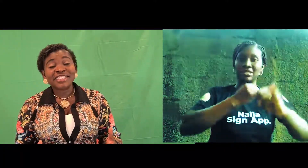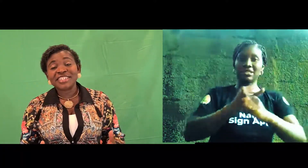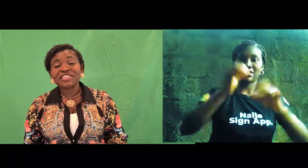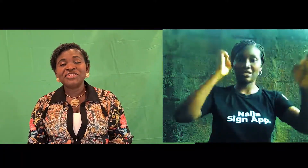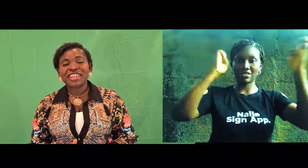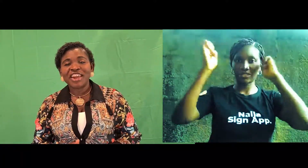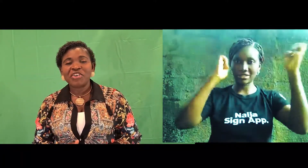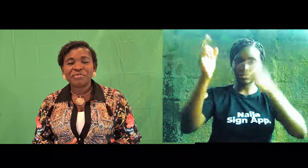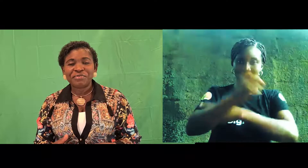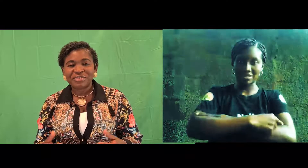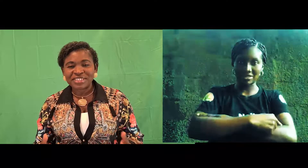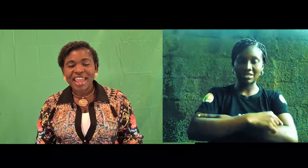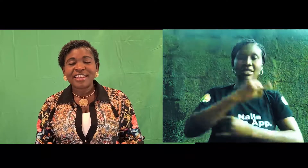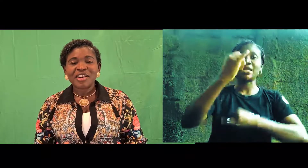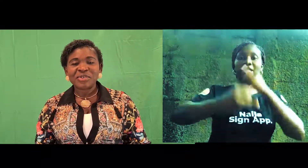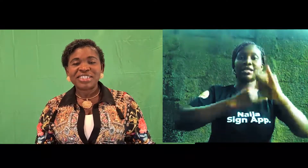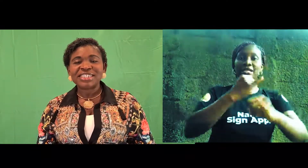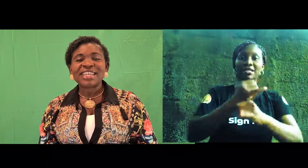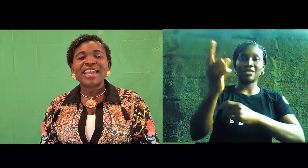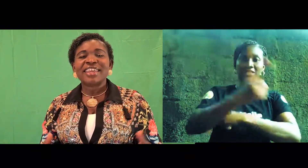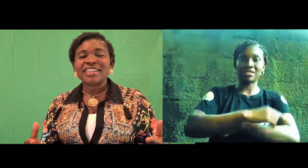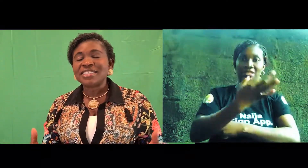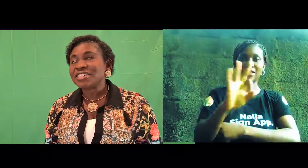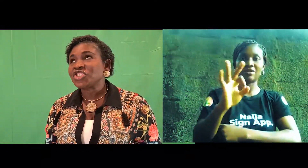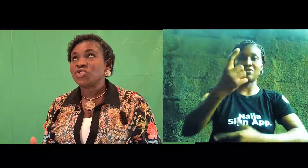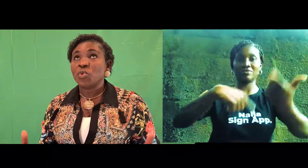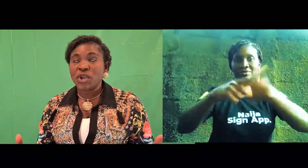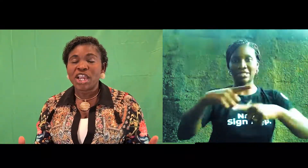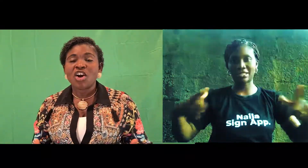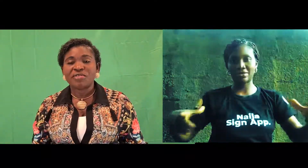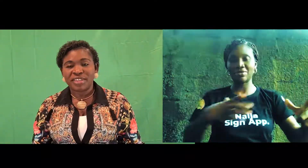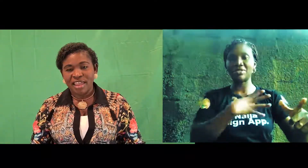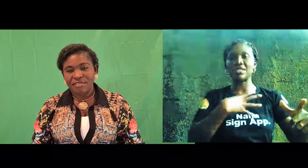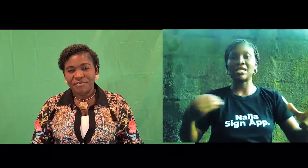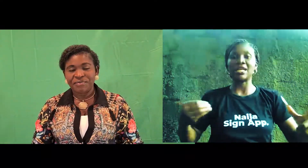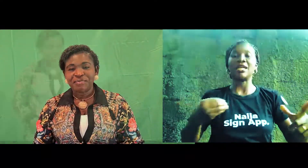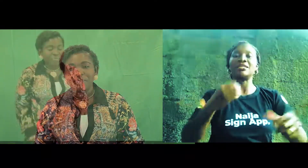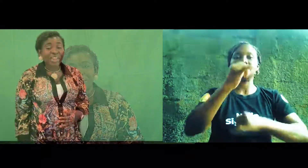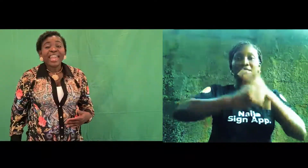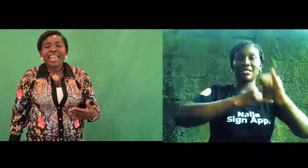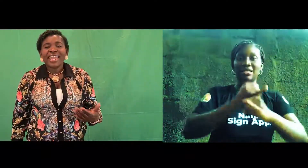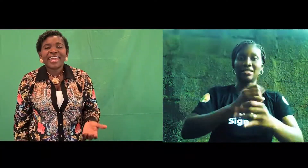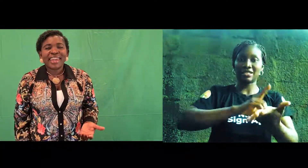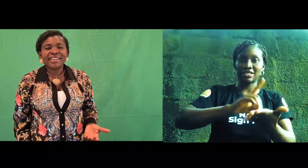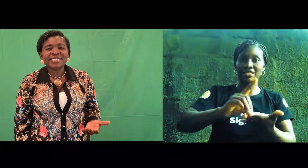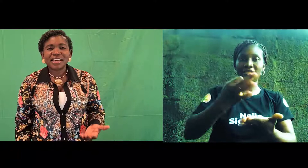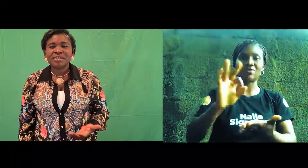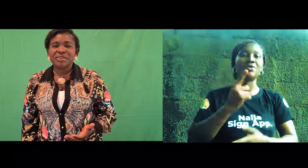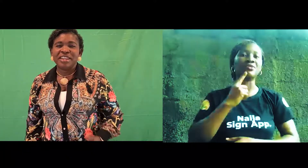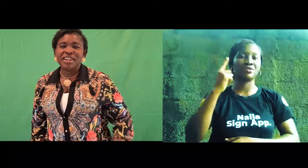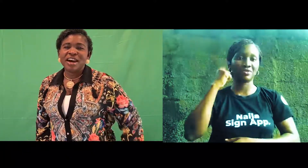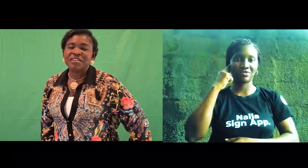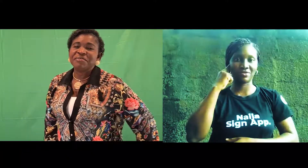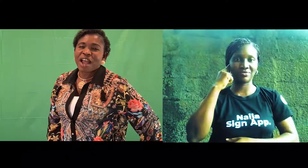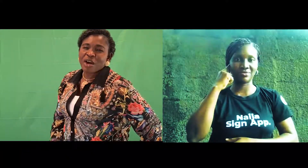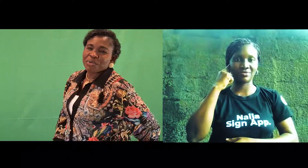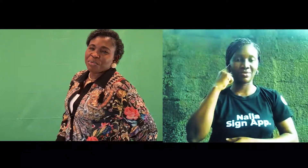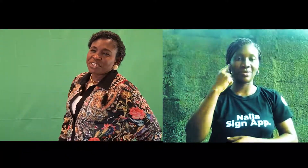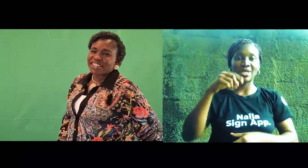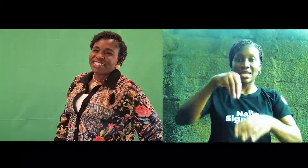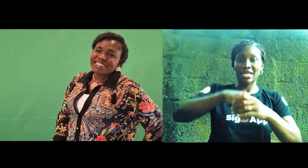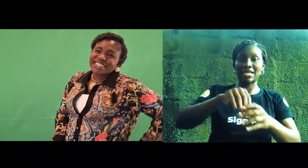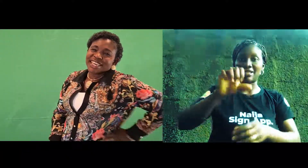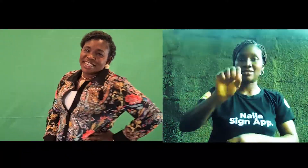the International Day of Sign Languages, and the International Week of the Deaf. And I can't tell you enough